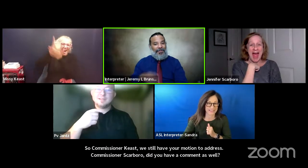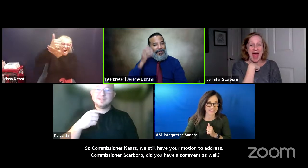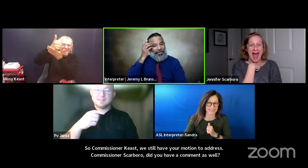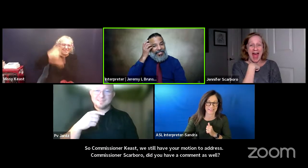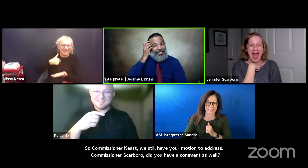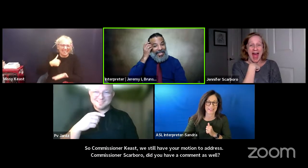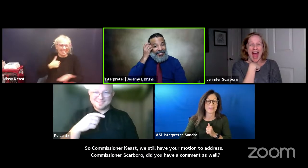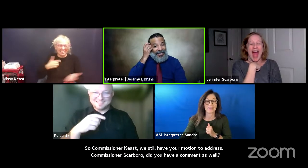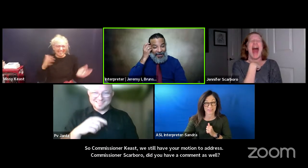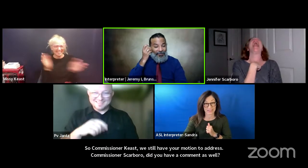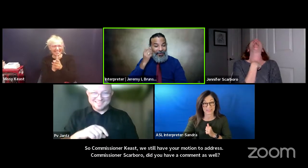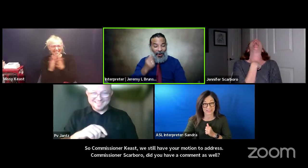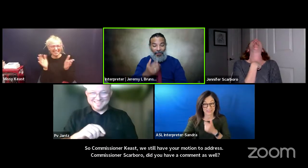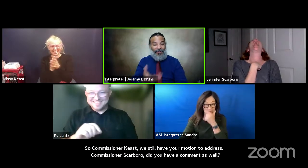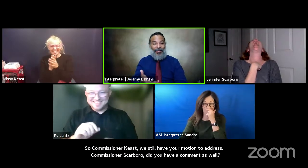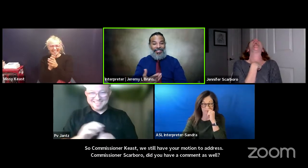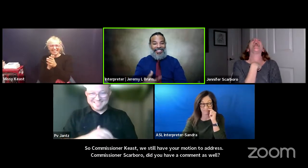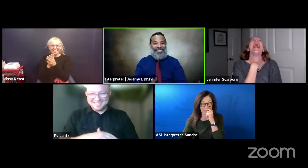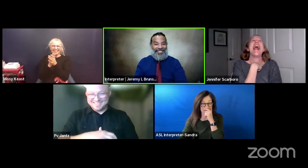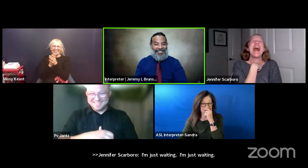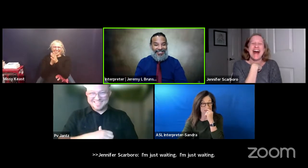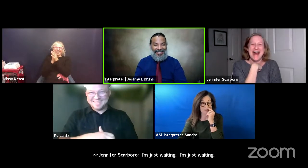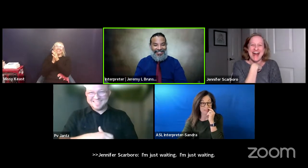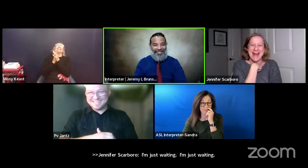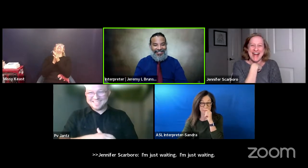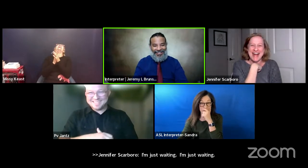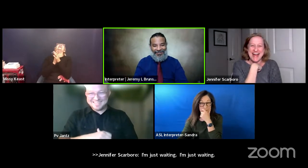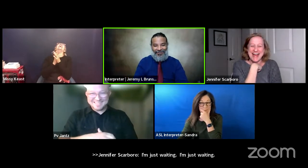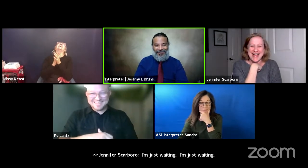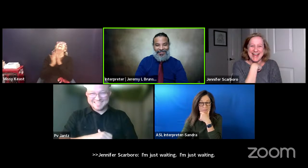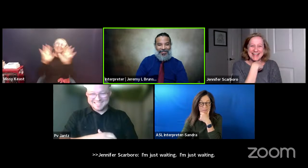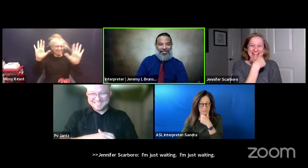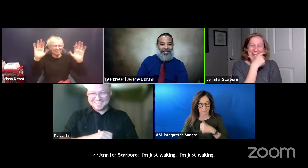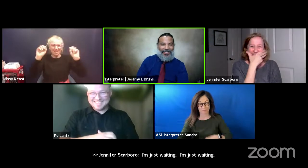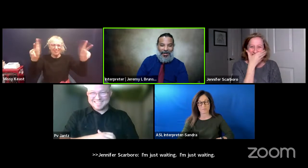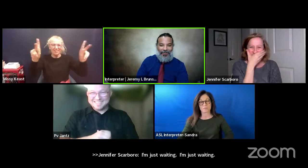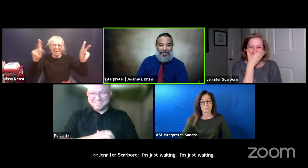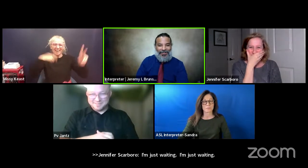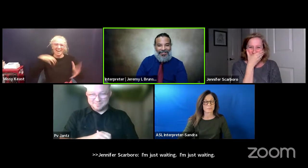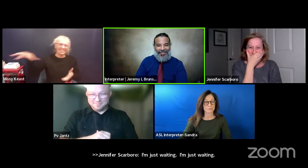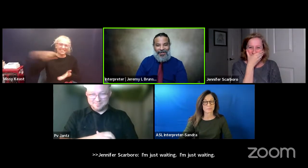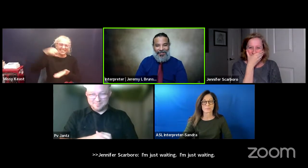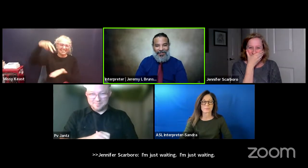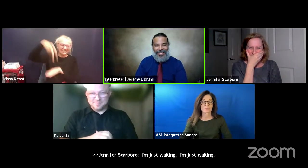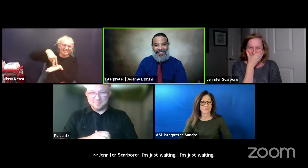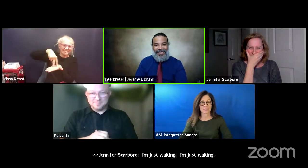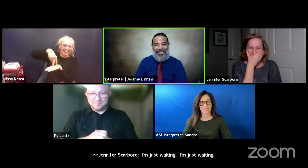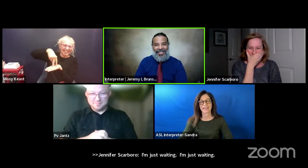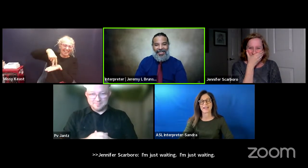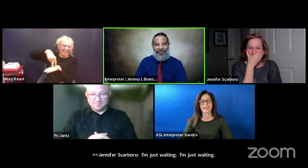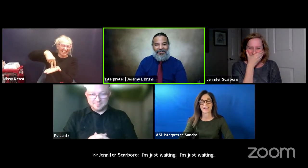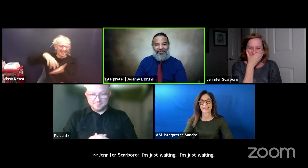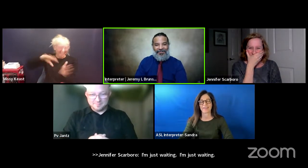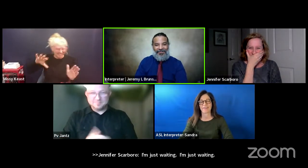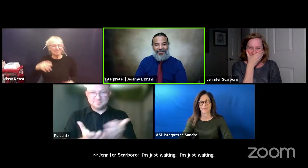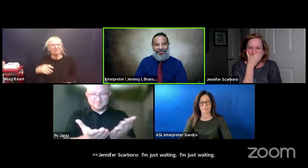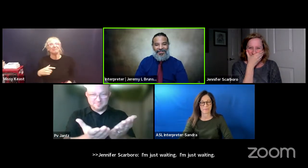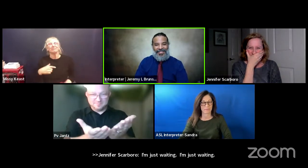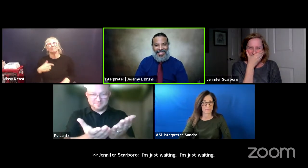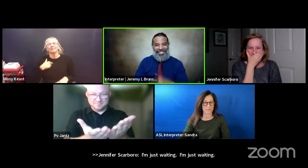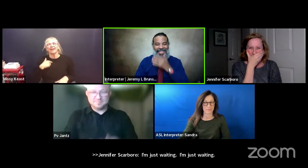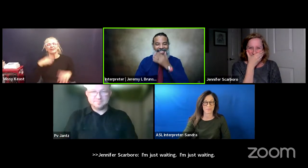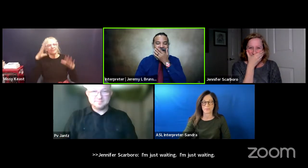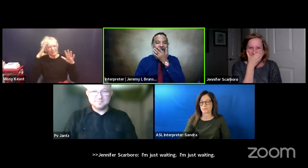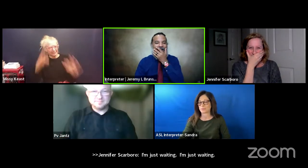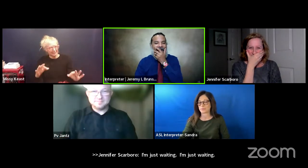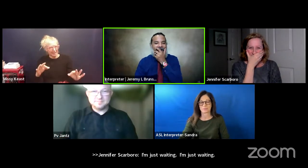And Commissioner Keist, like, actually, I'm hoping for your assistance. Commissioner Scarborough, that's what I'm doing.